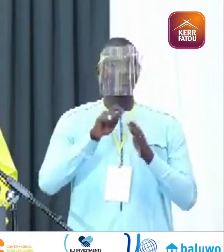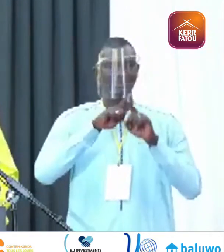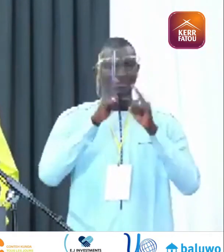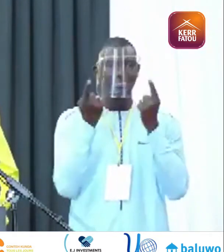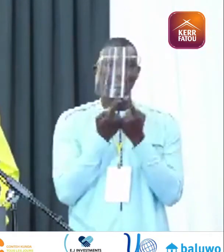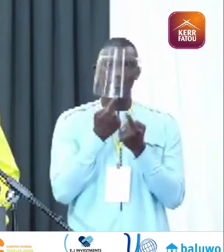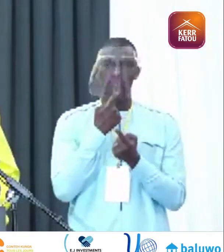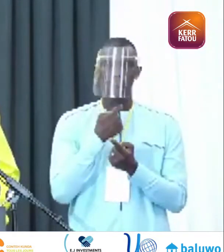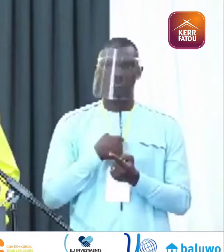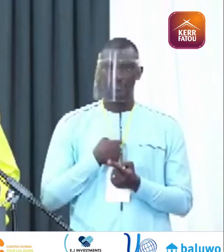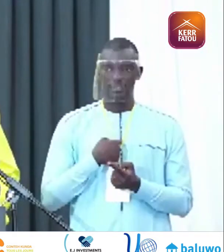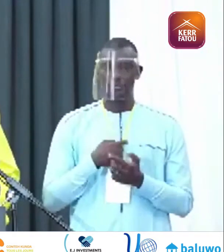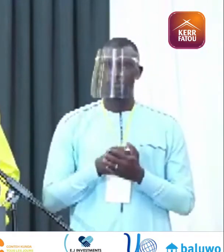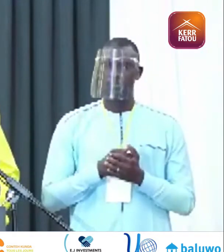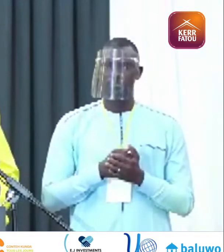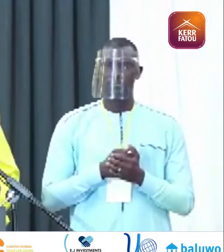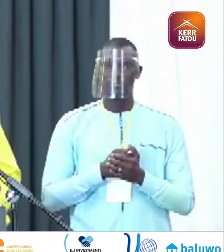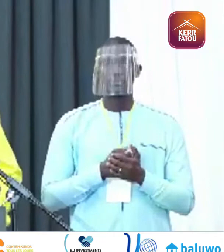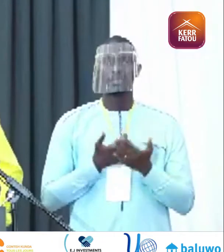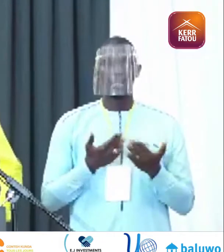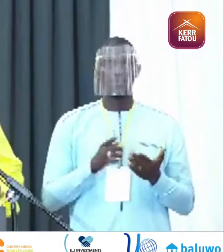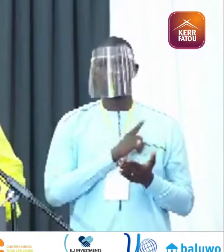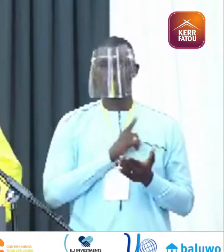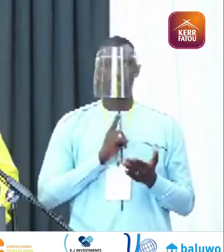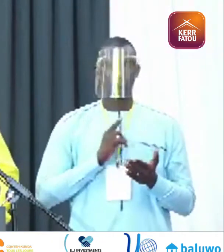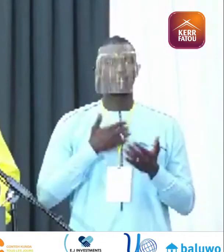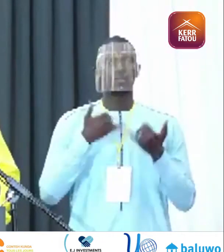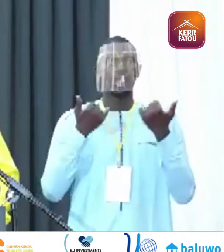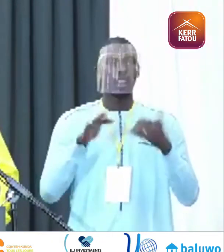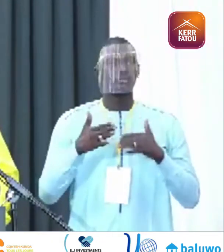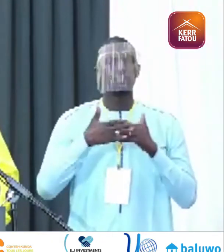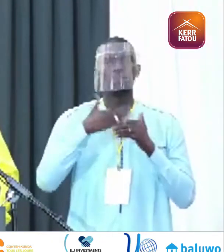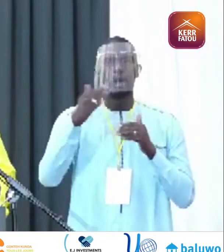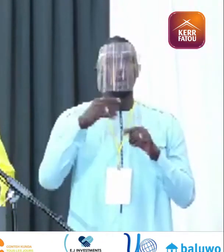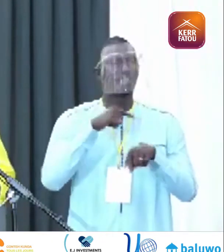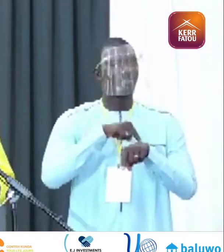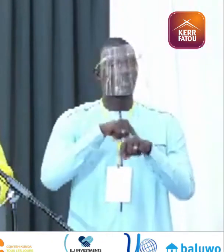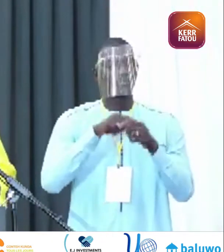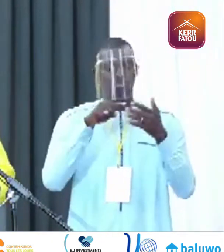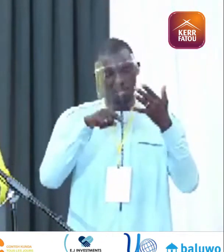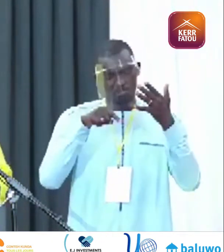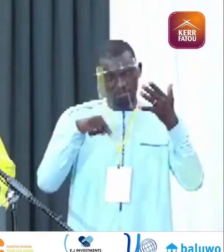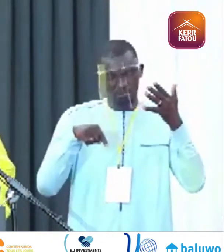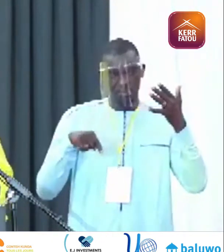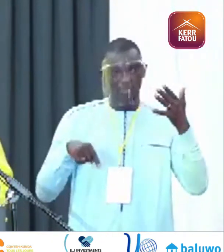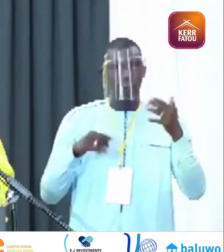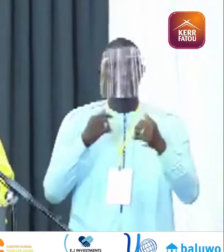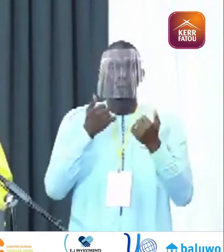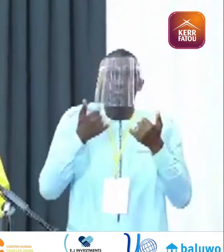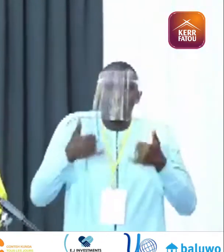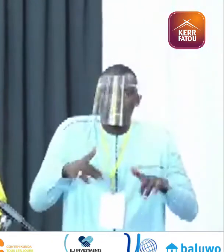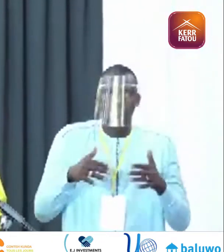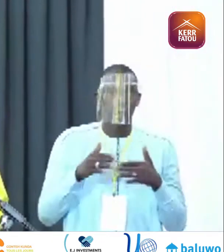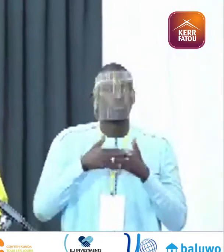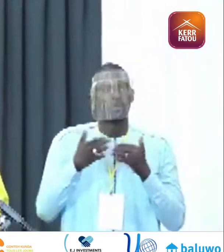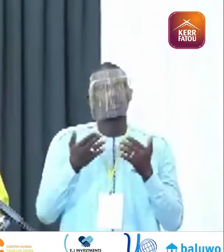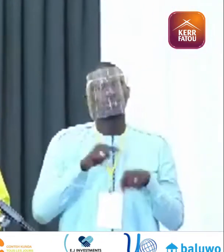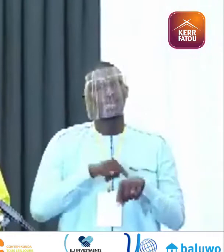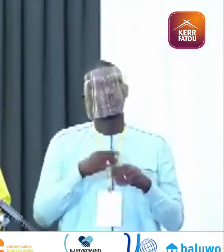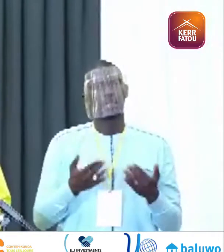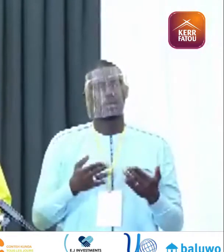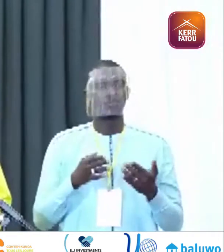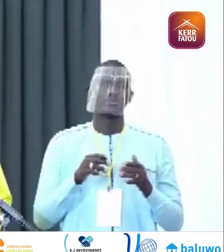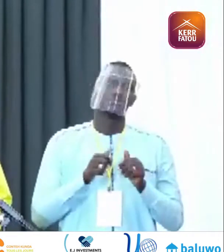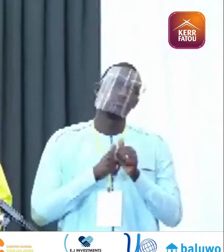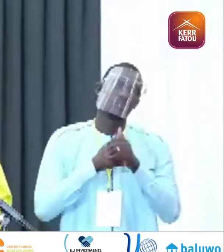me that we have lost so much time. Our proceedings should have concluded by now for the